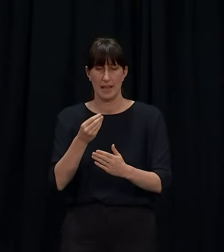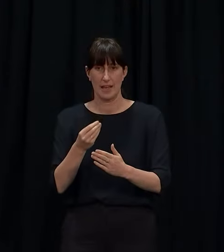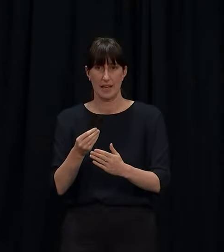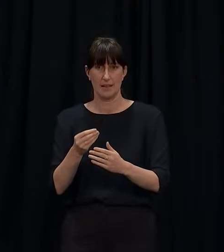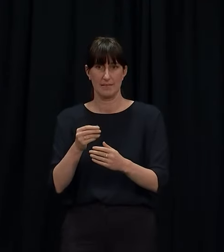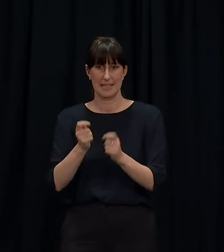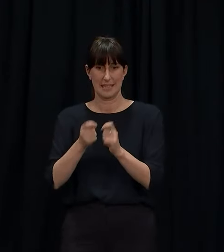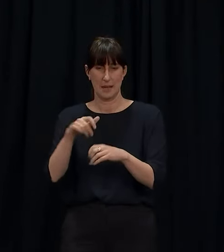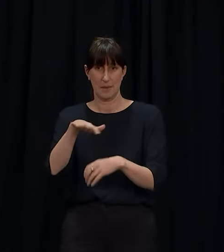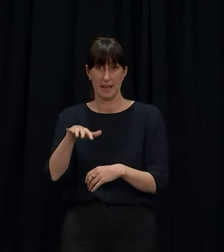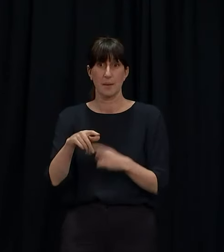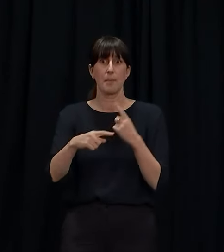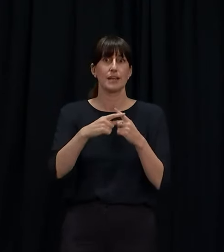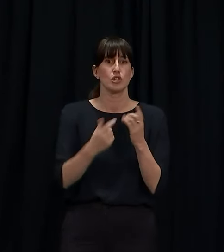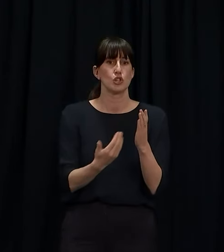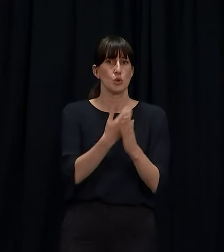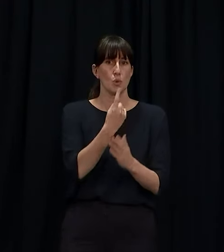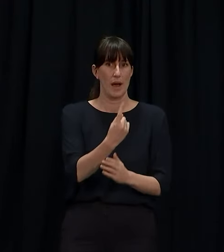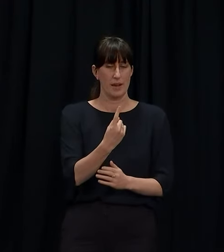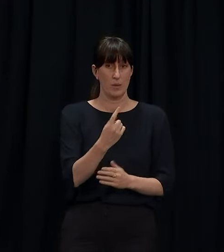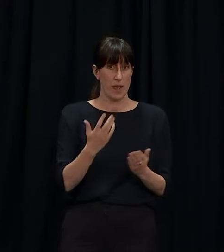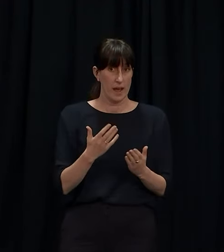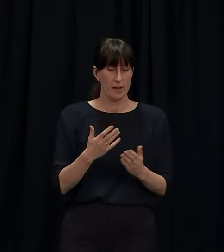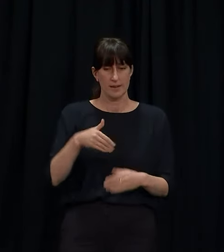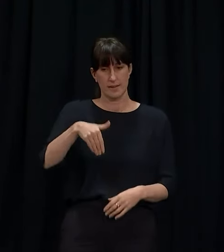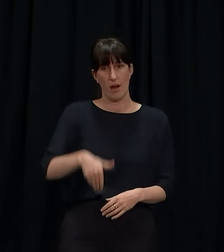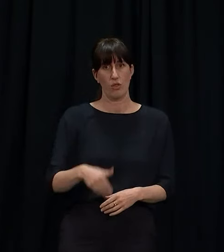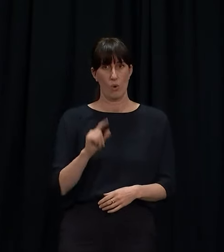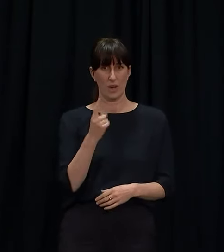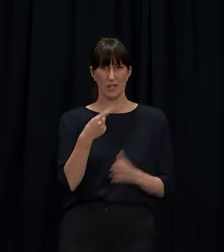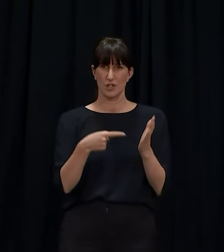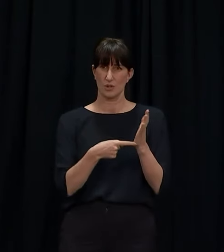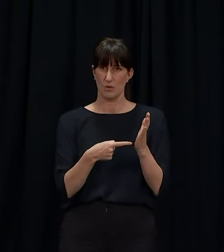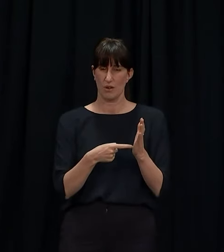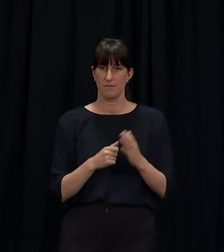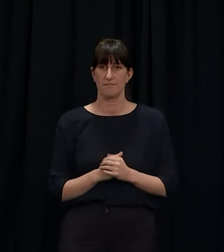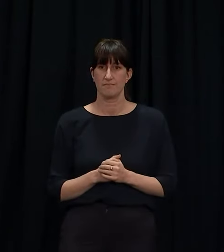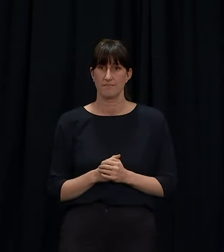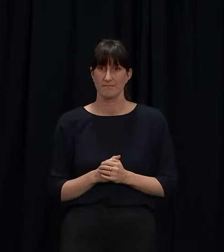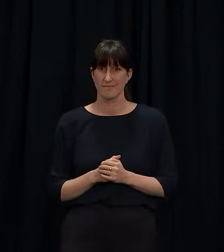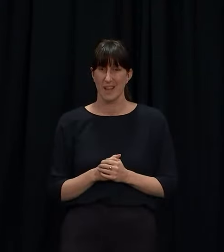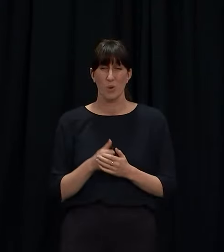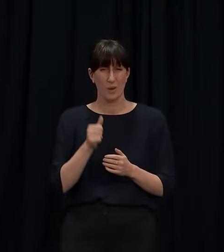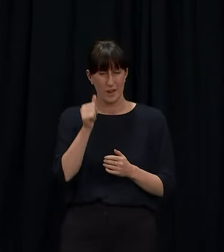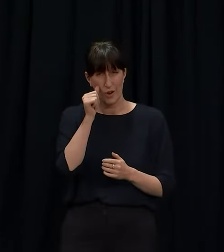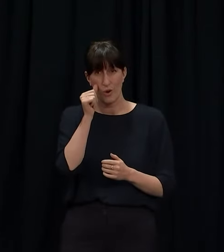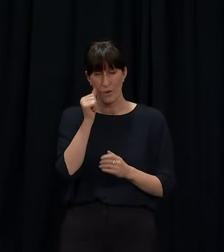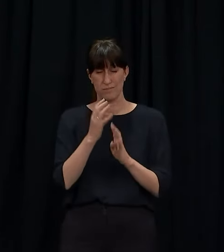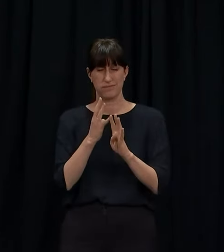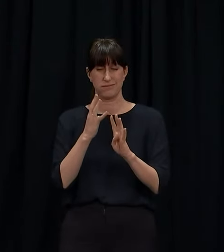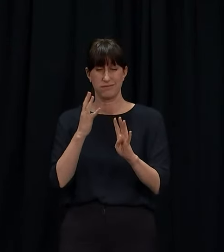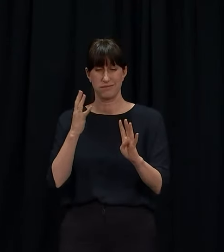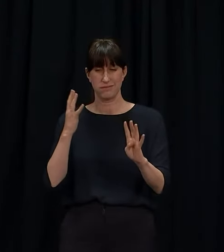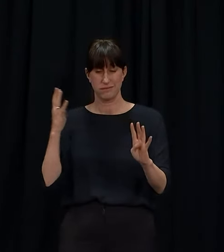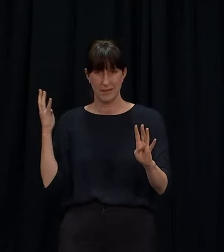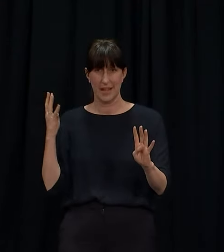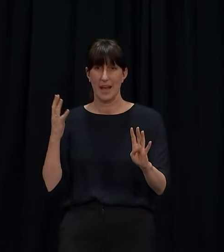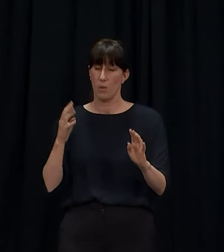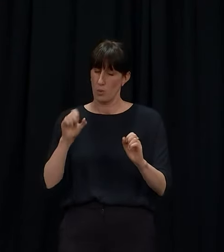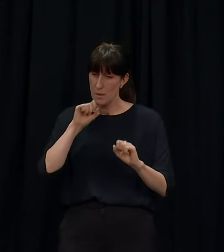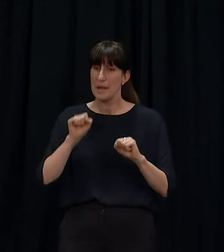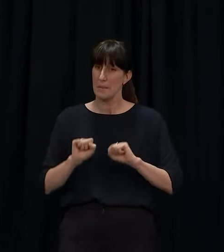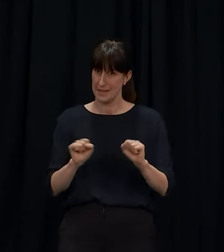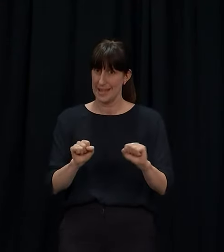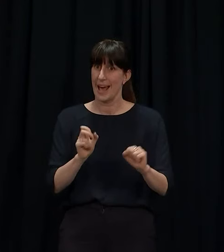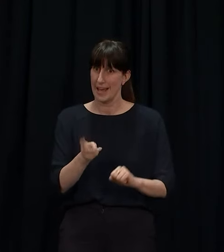Auckland. We are expecting it to be another busy day today, so please be kind when you go for your test to our hard-working testing